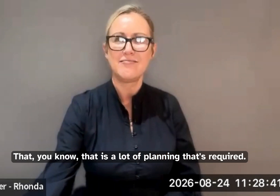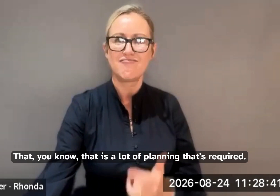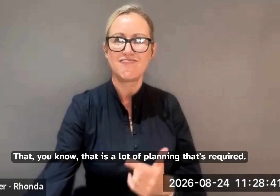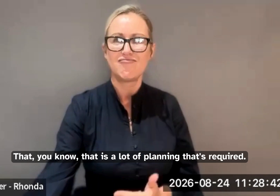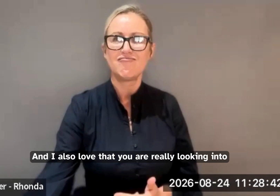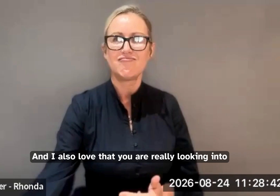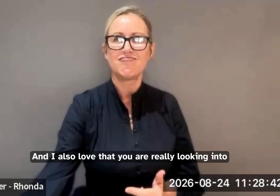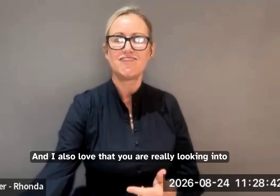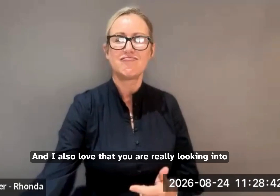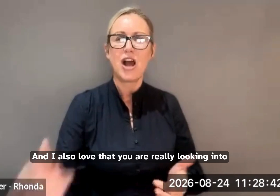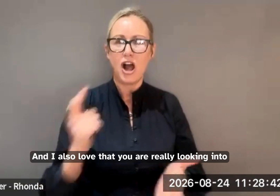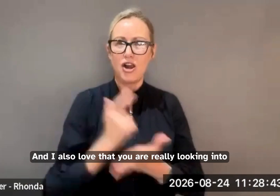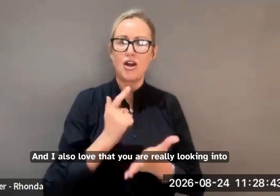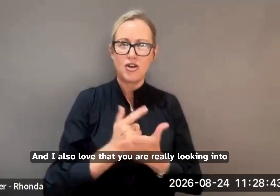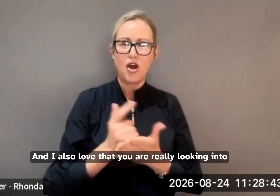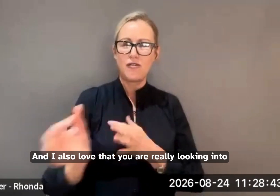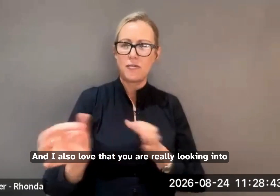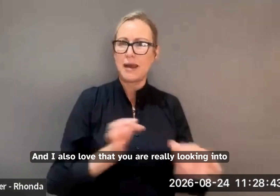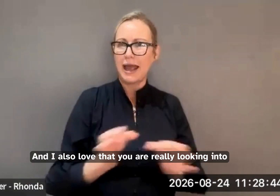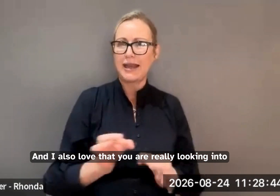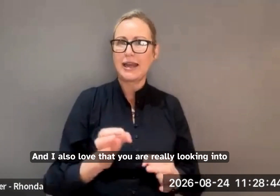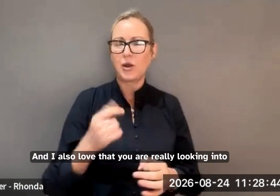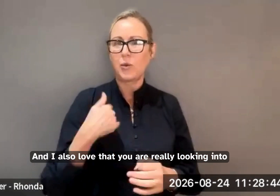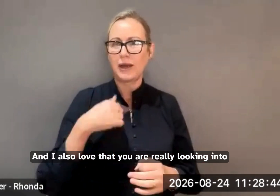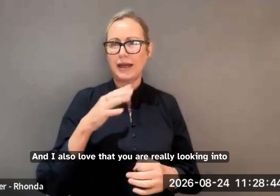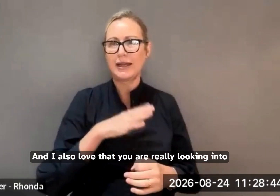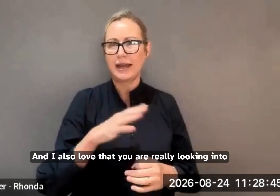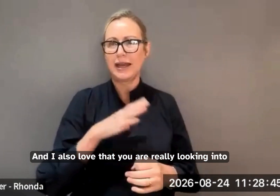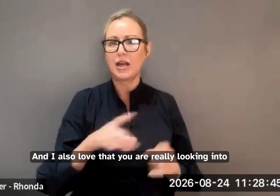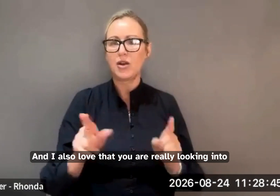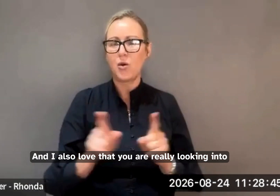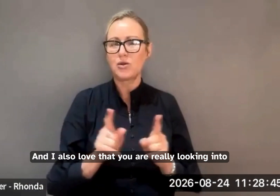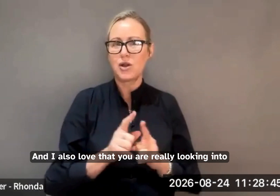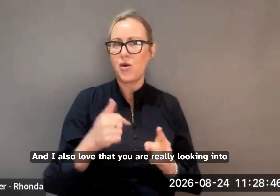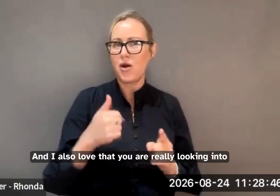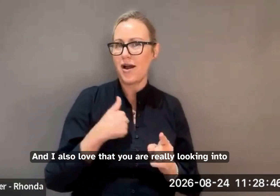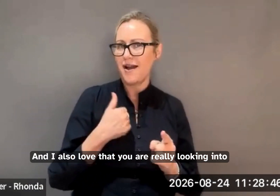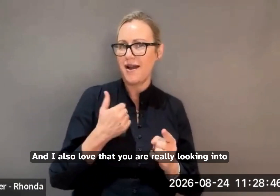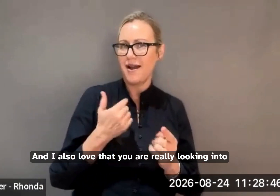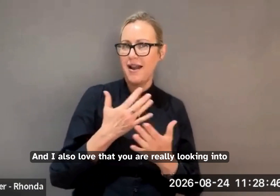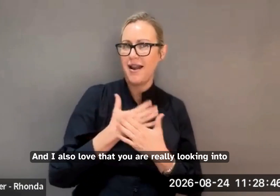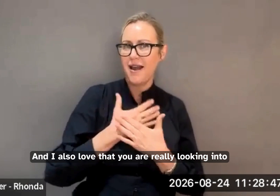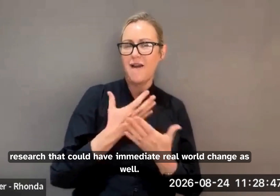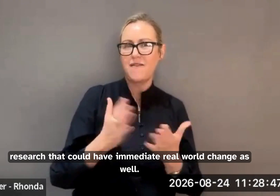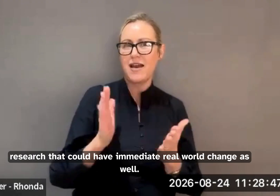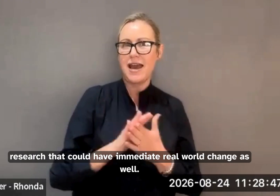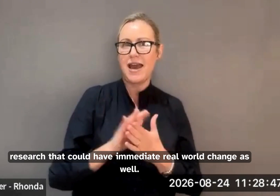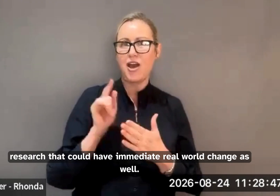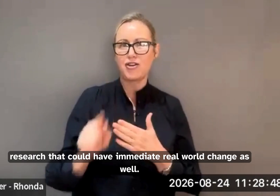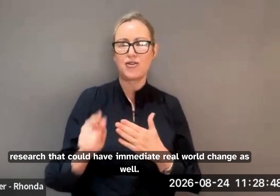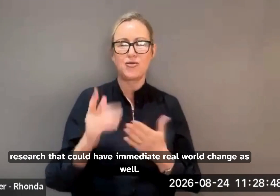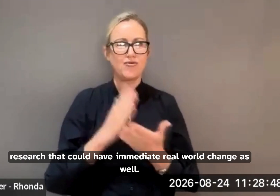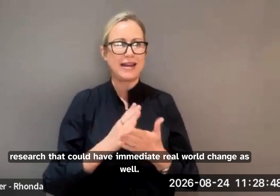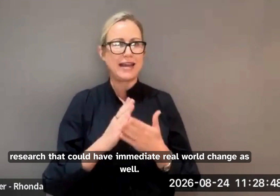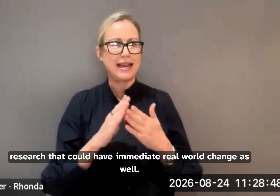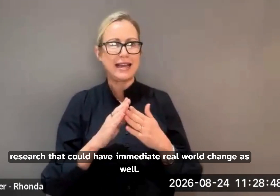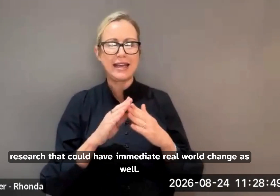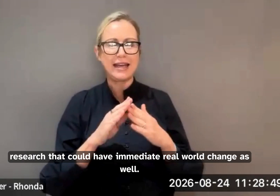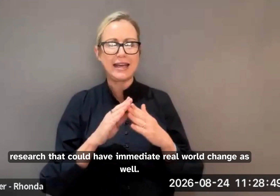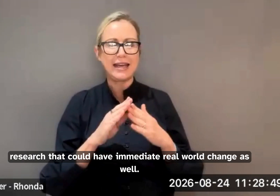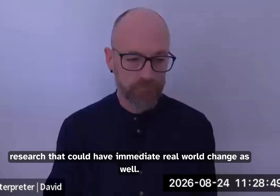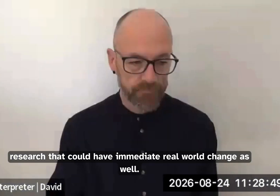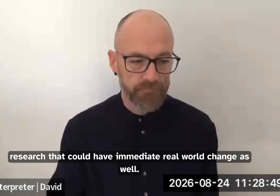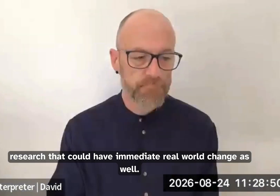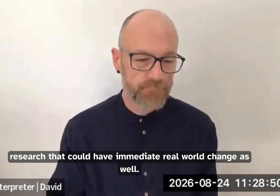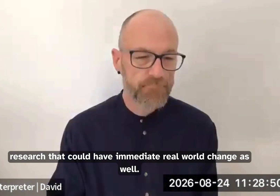that's required, and I also love that you are really looking into research that could have immediate